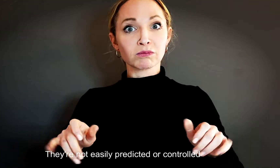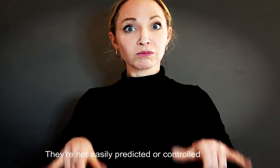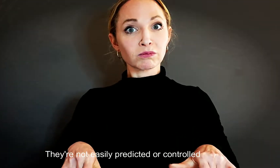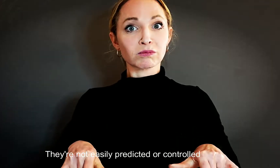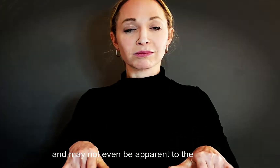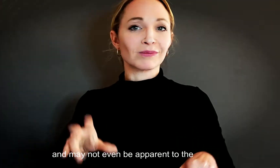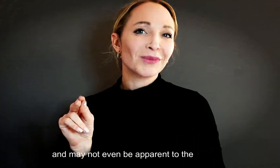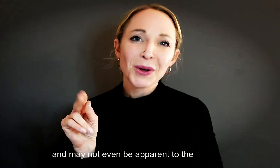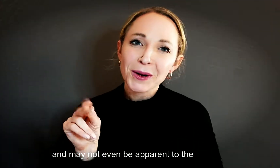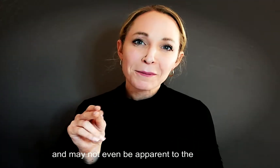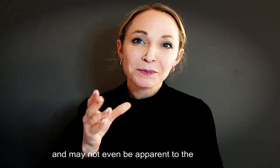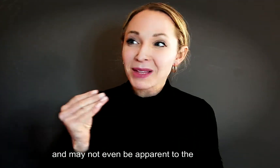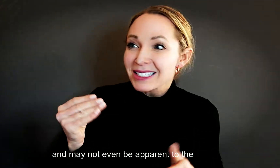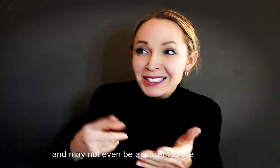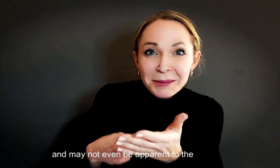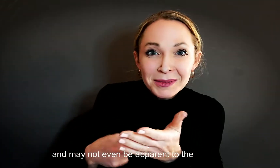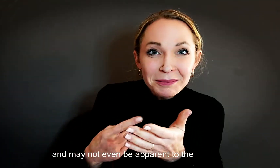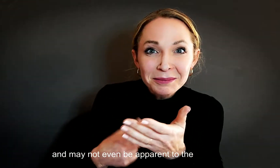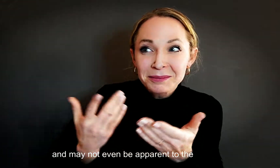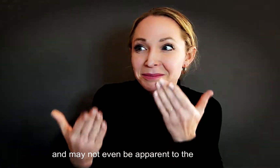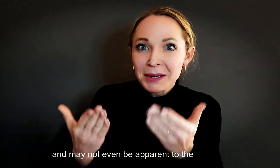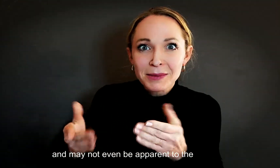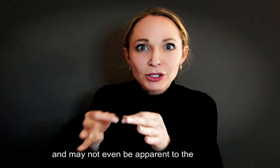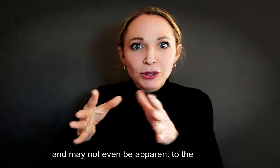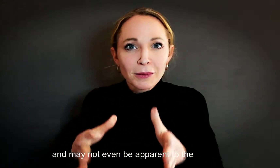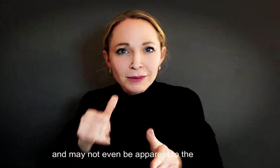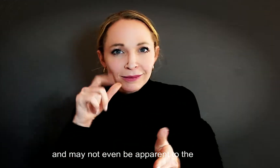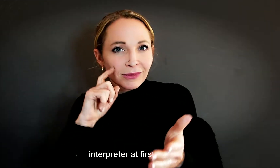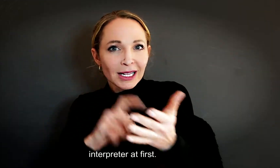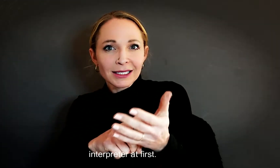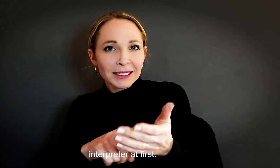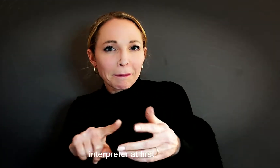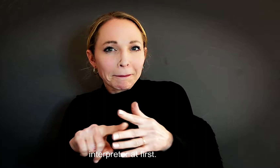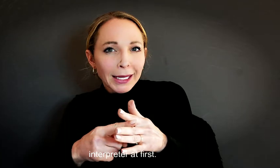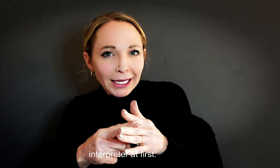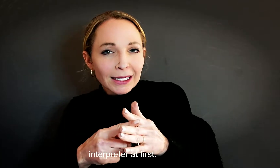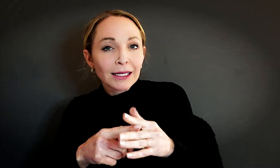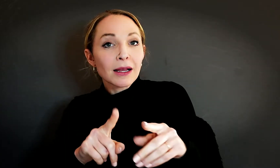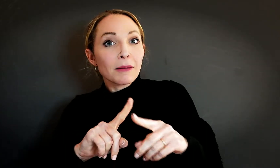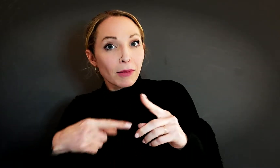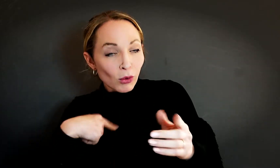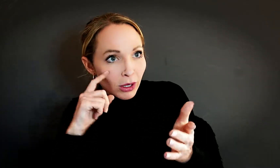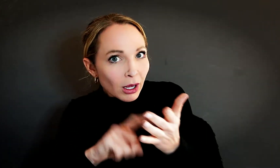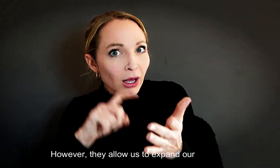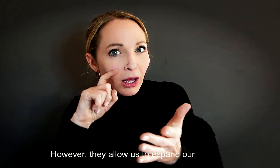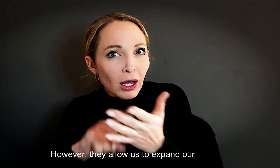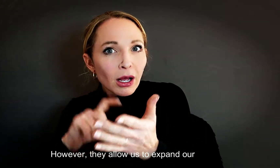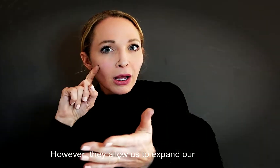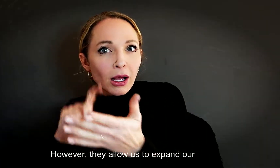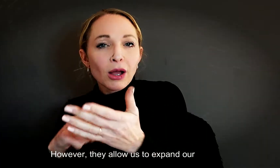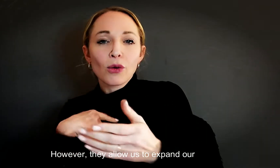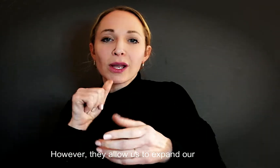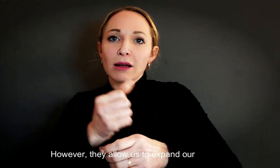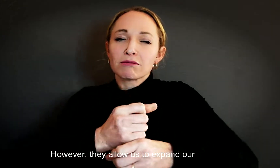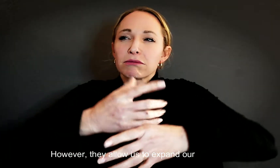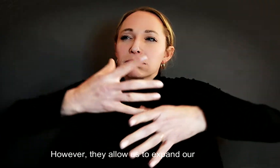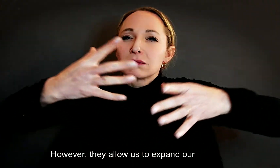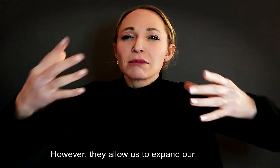or controlled, and may not even be apparent to the interpreter at first. However, they allow us to